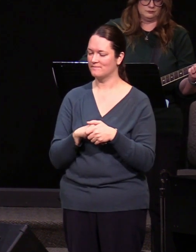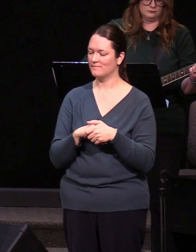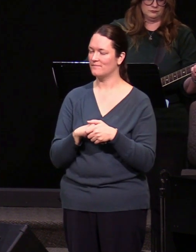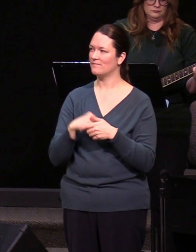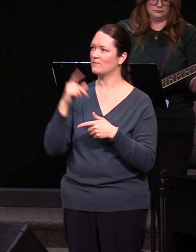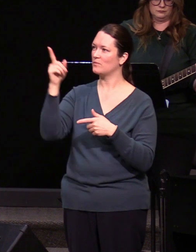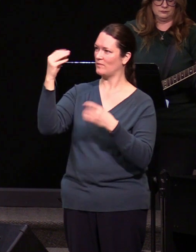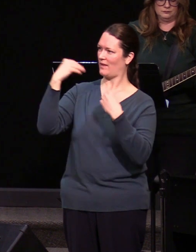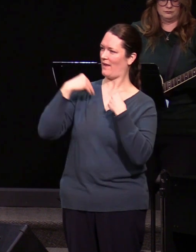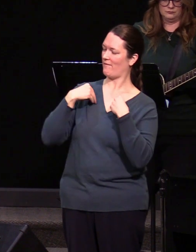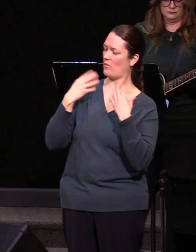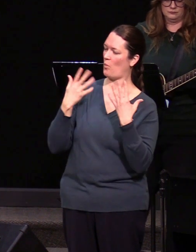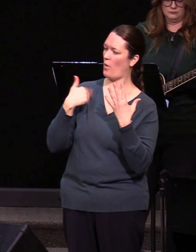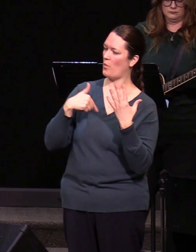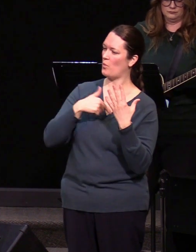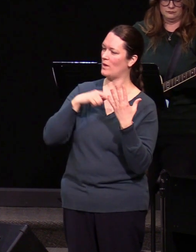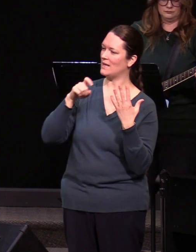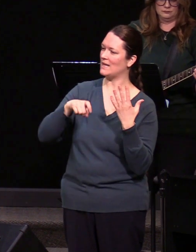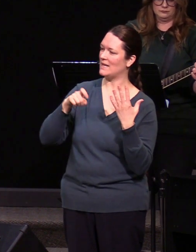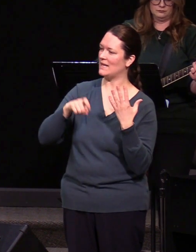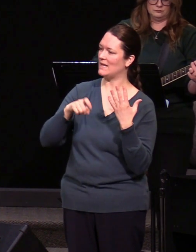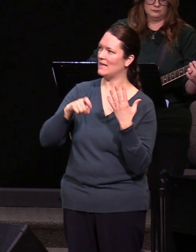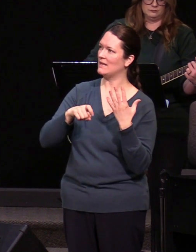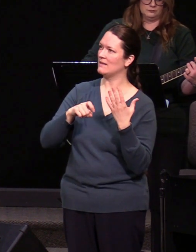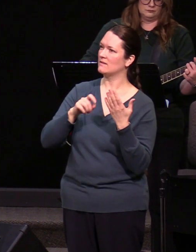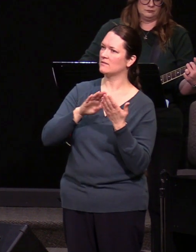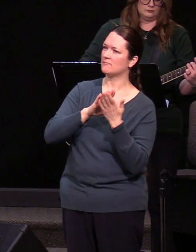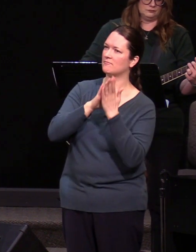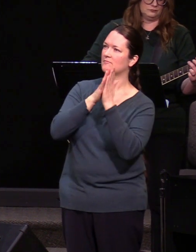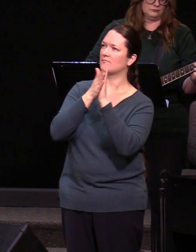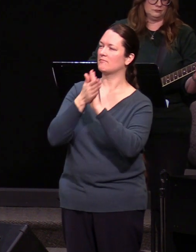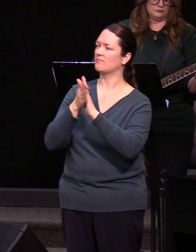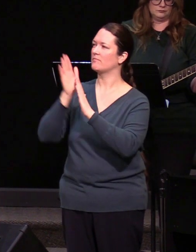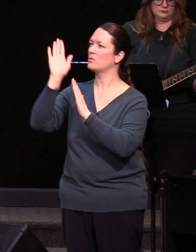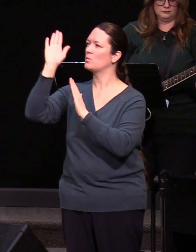Give us what we need to be your people